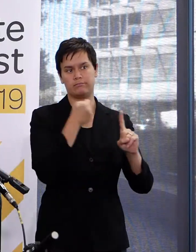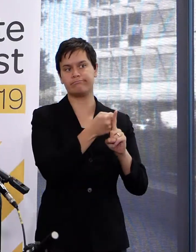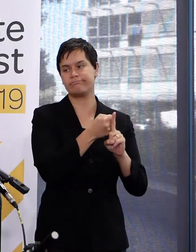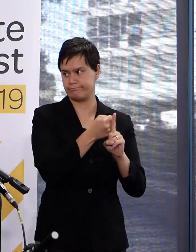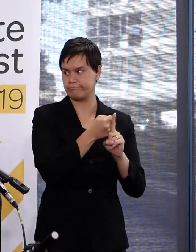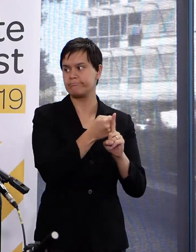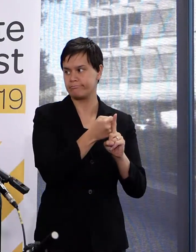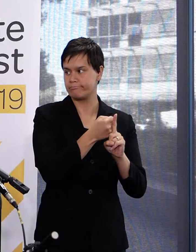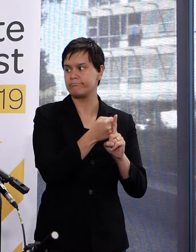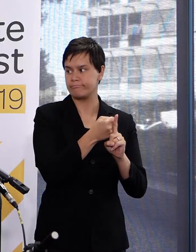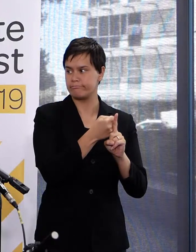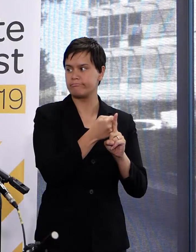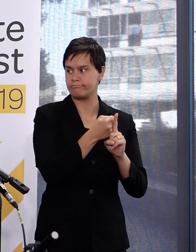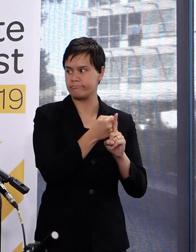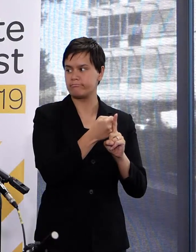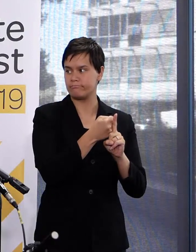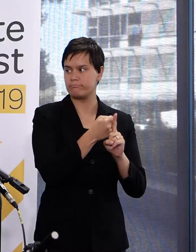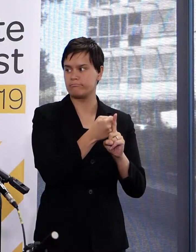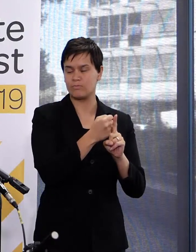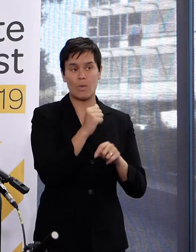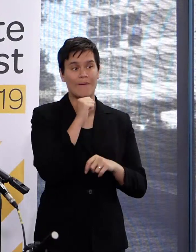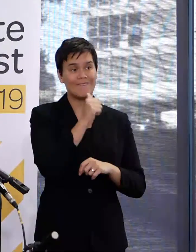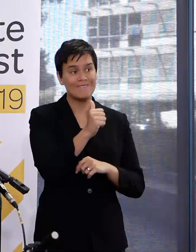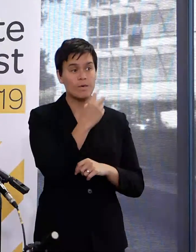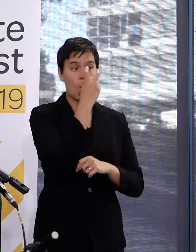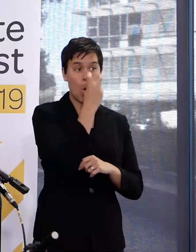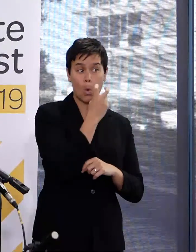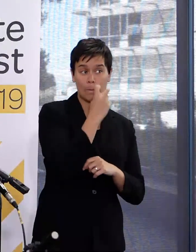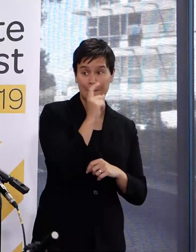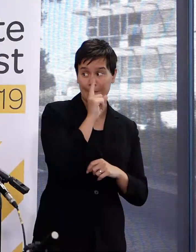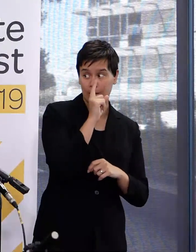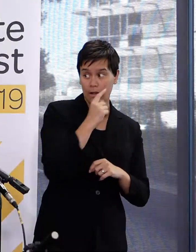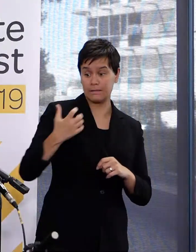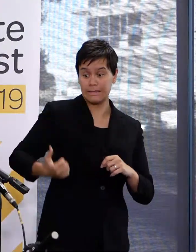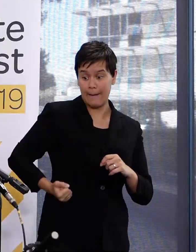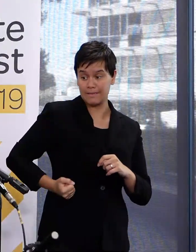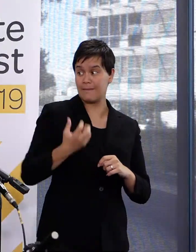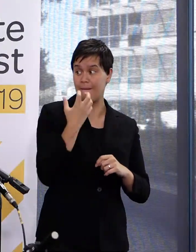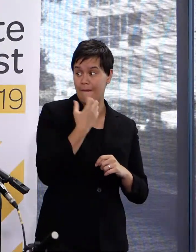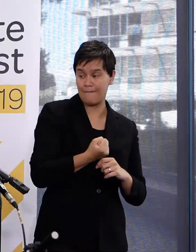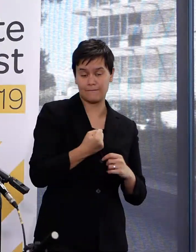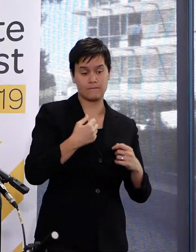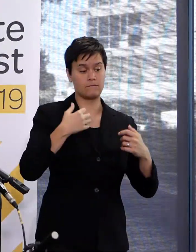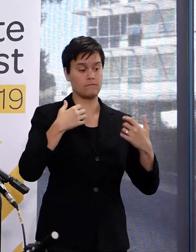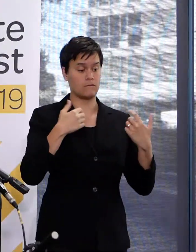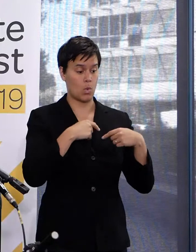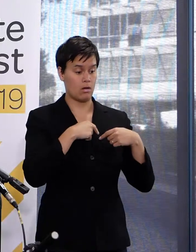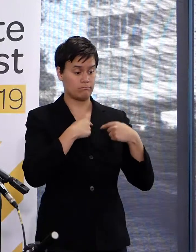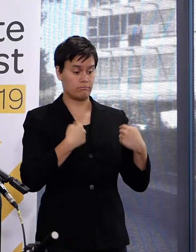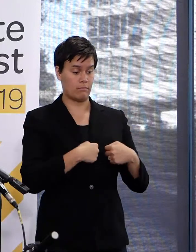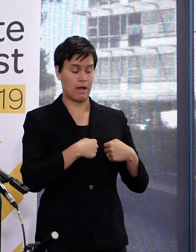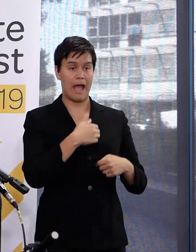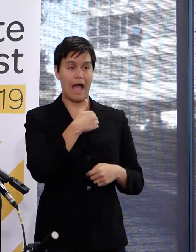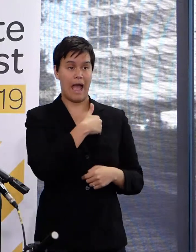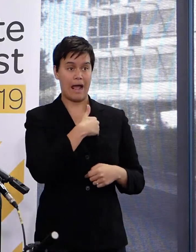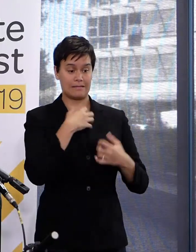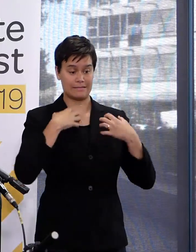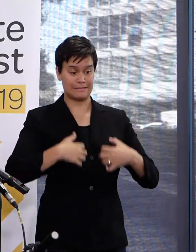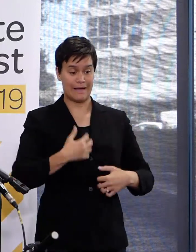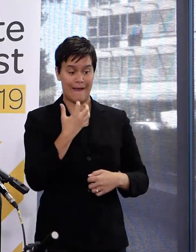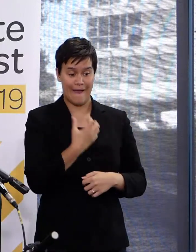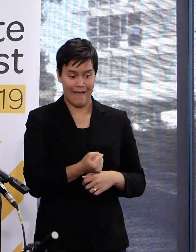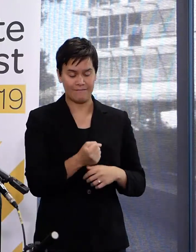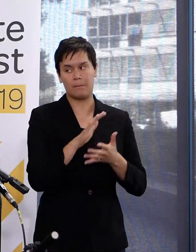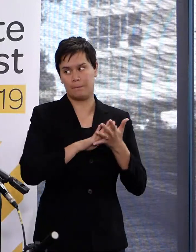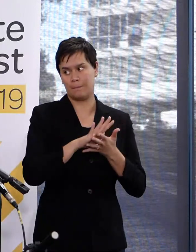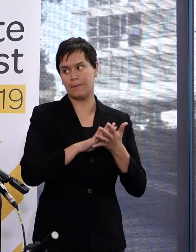much higher risk in particularly the frail older people. And so in the advice we've given to Cabinet, and they've considered, and I